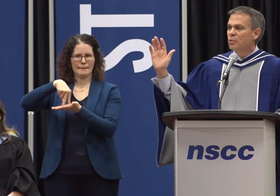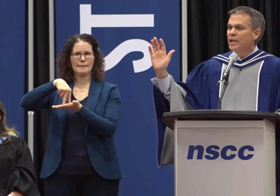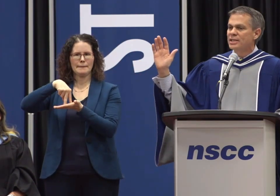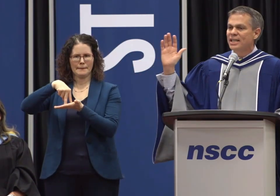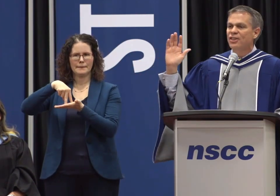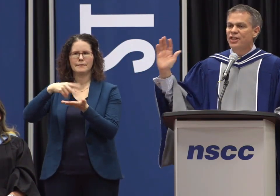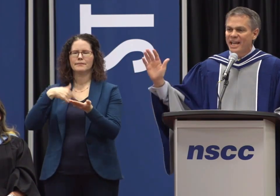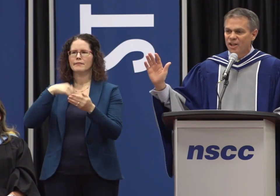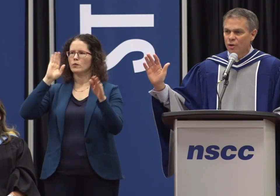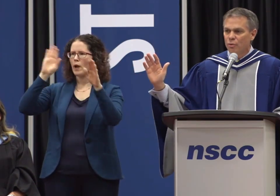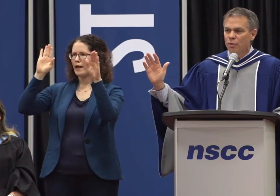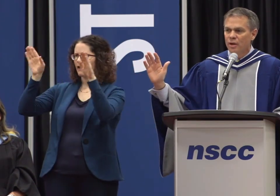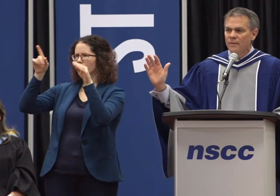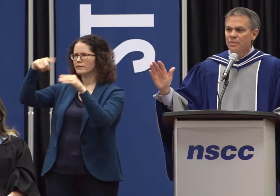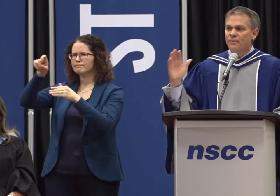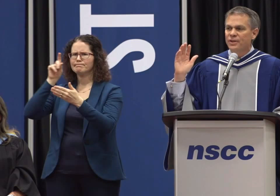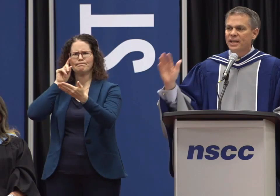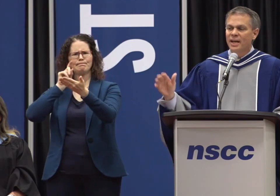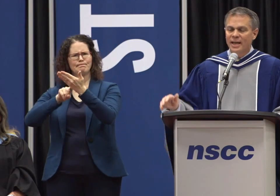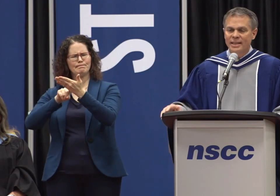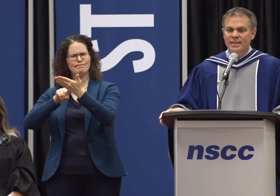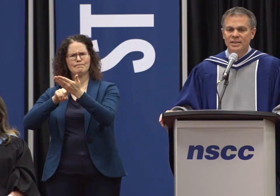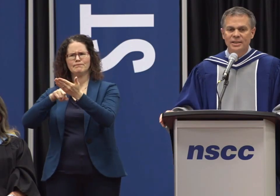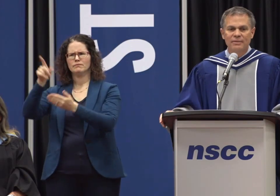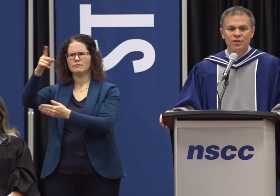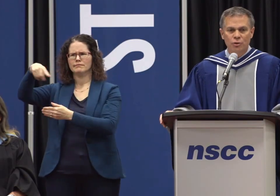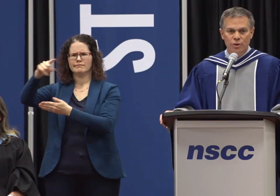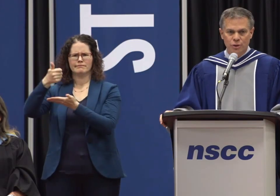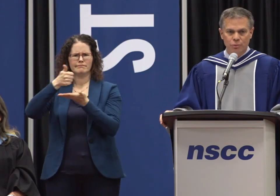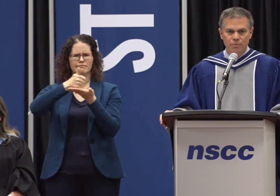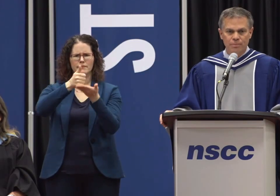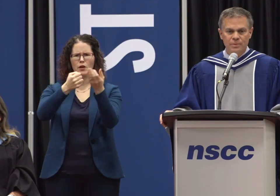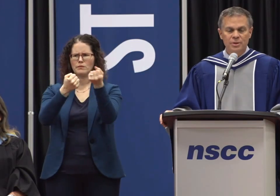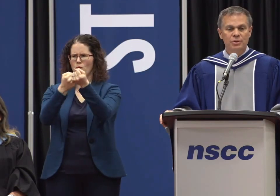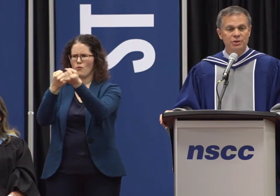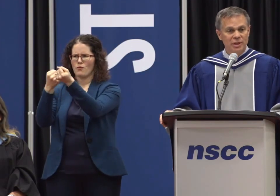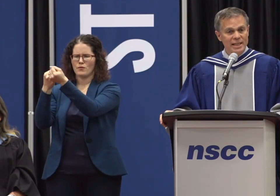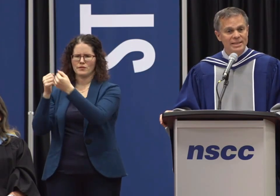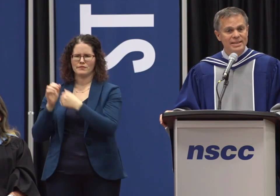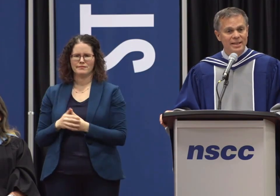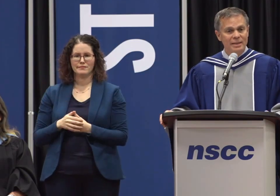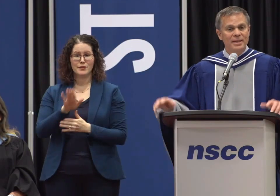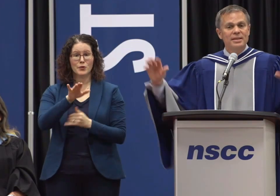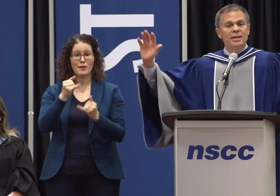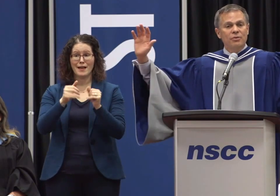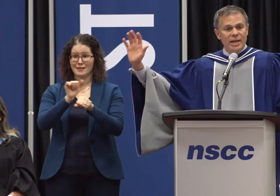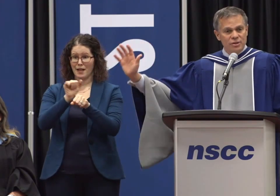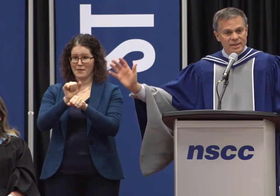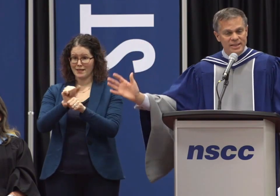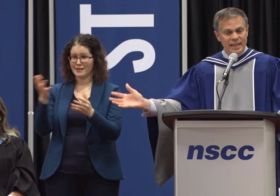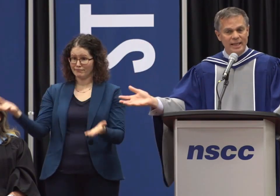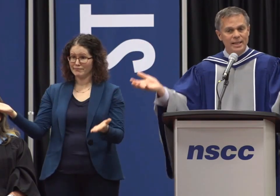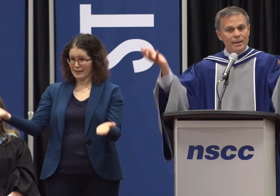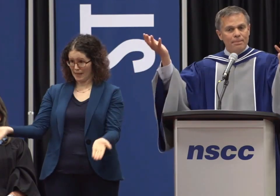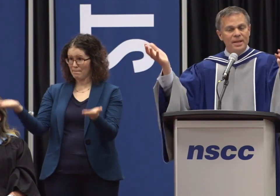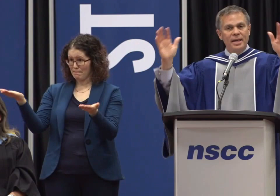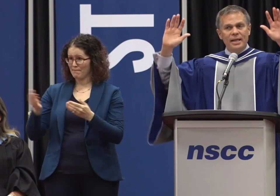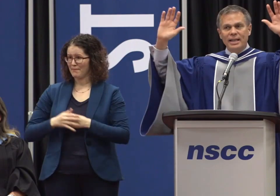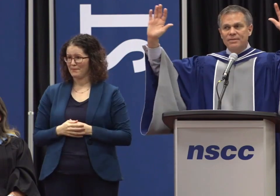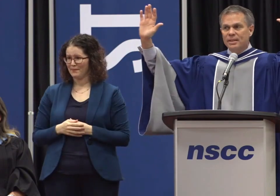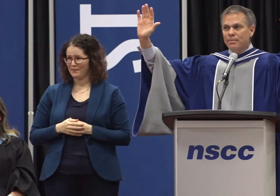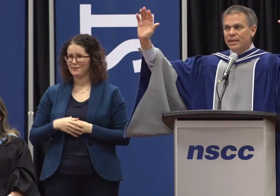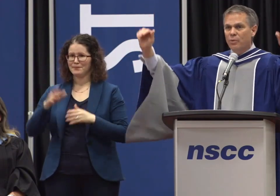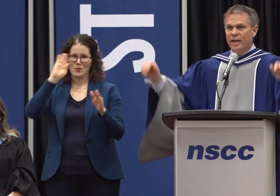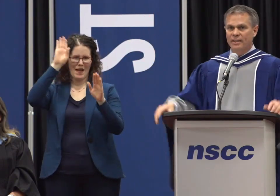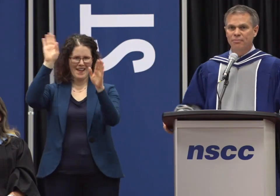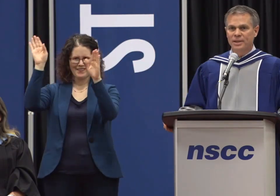wave as a way to say thank you for the kindness that they've shown you. So as your last assignment, graduates, stand up and